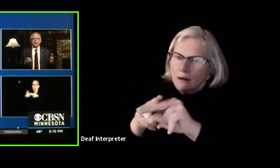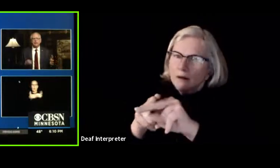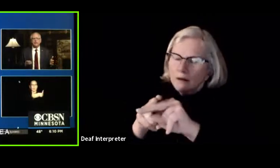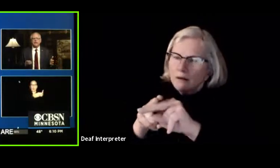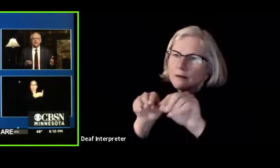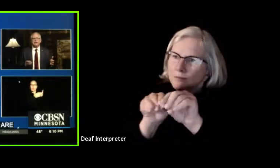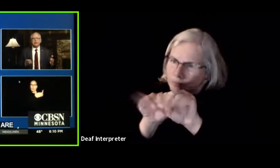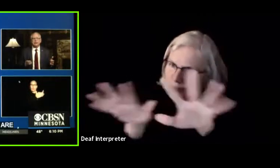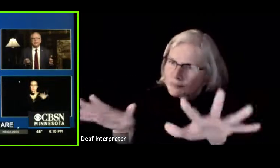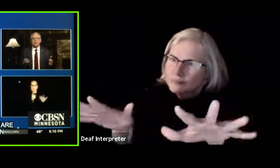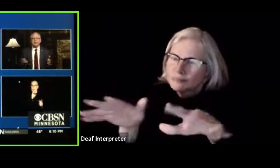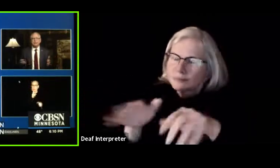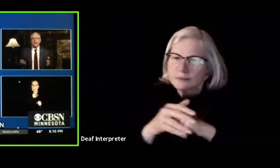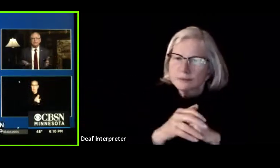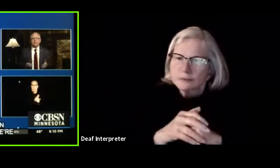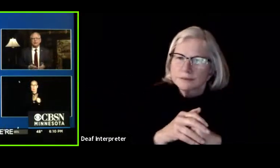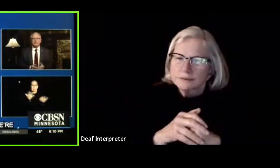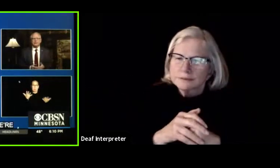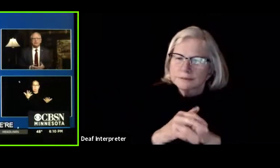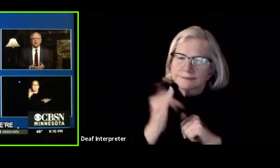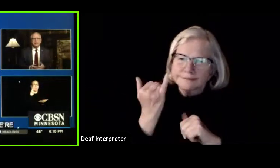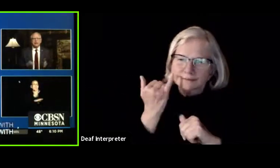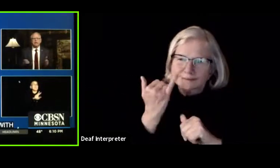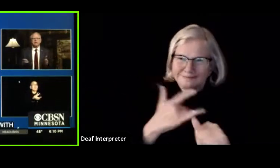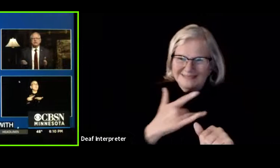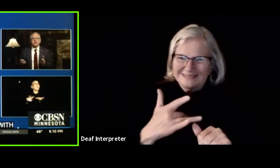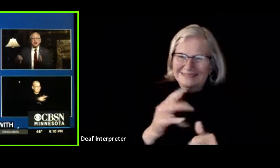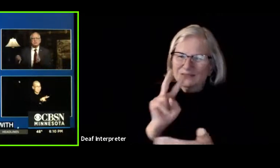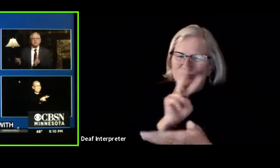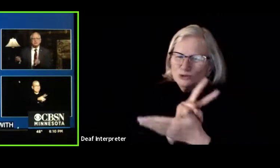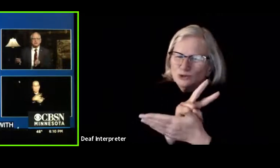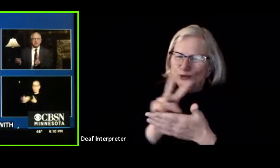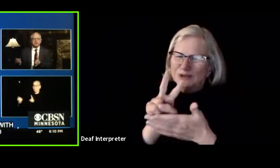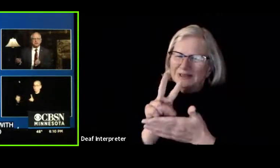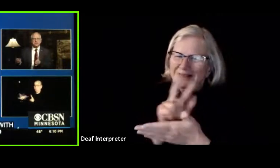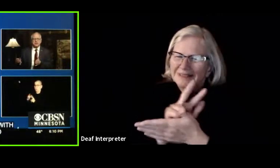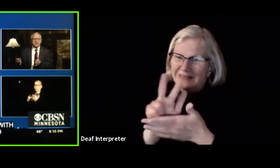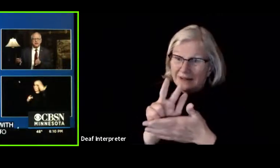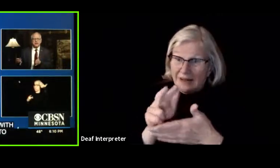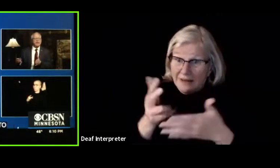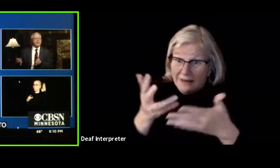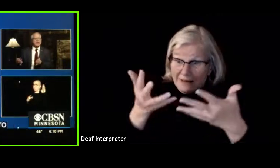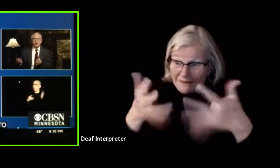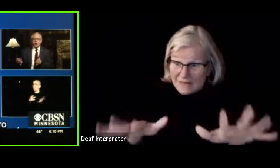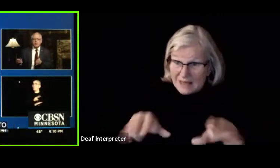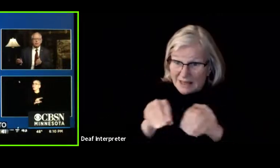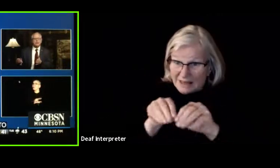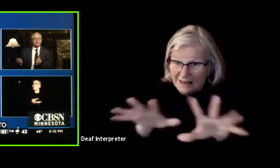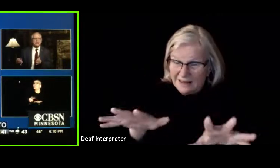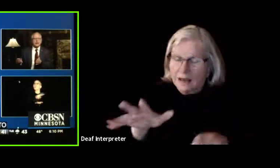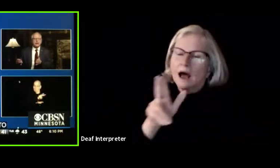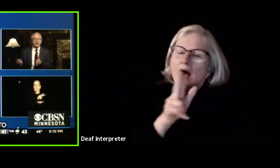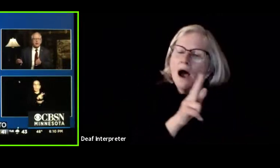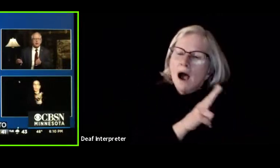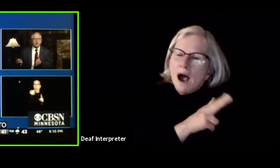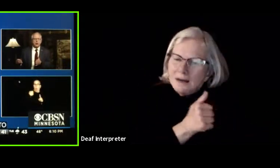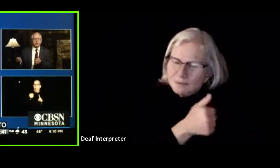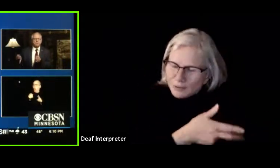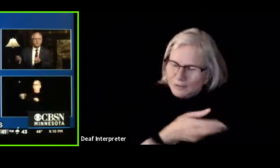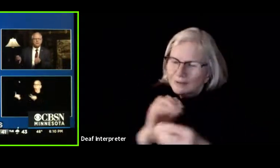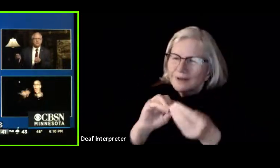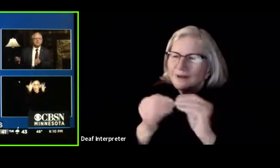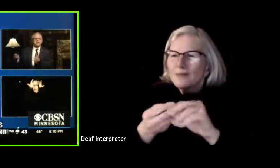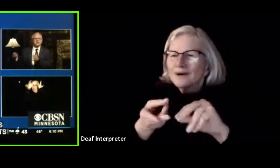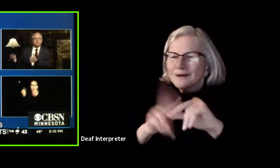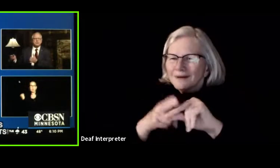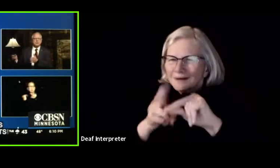a 2-week to 3-week time period is increased hospitalizations. And then almost like clockwork,